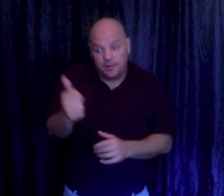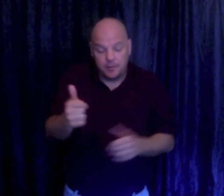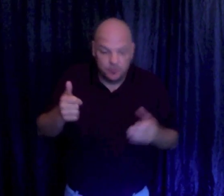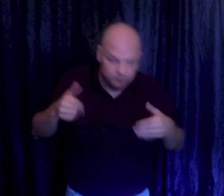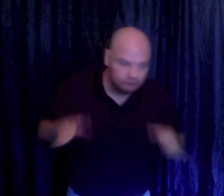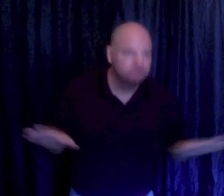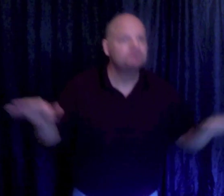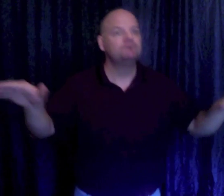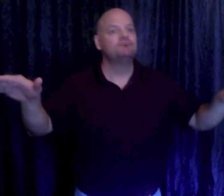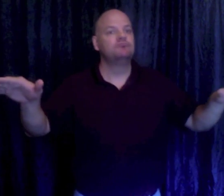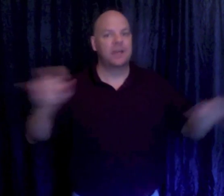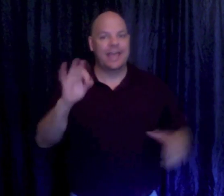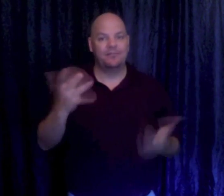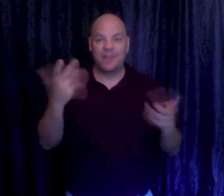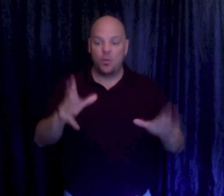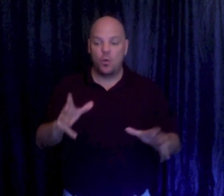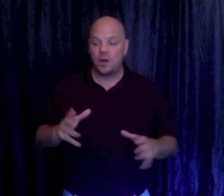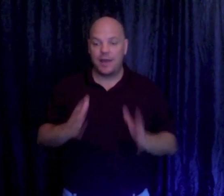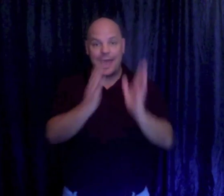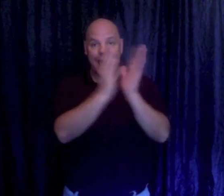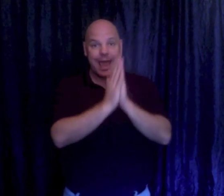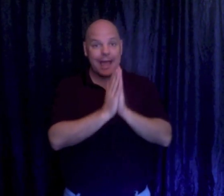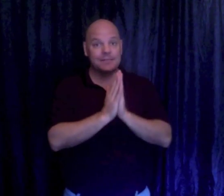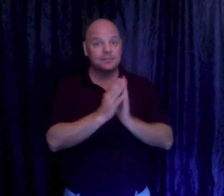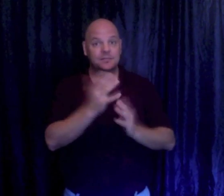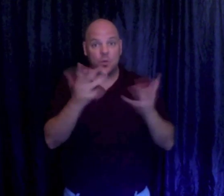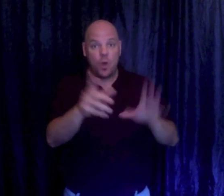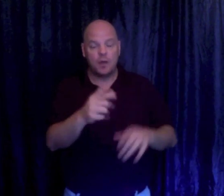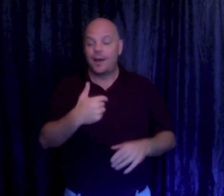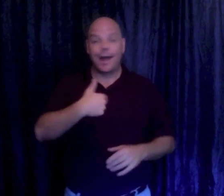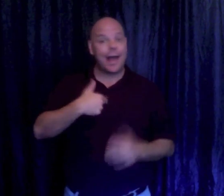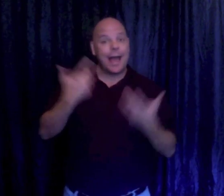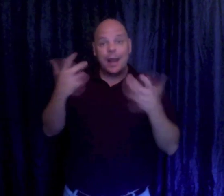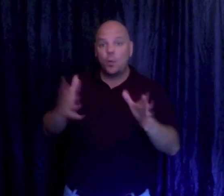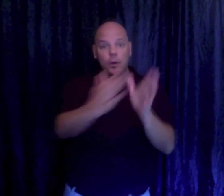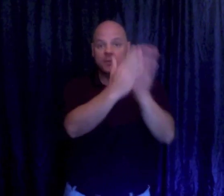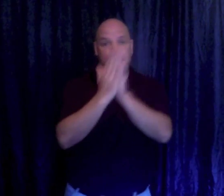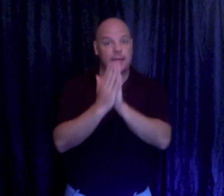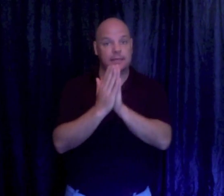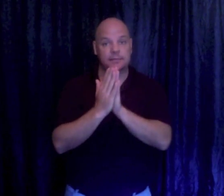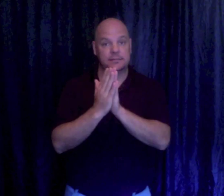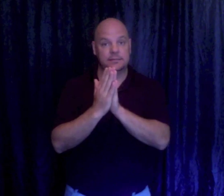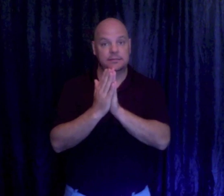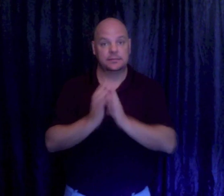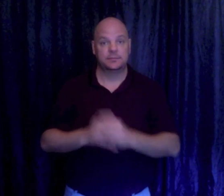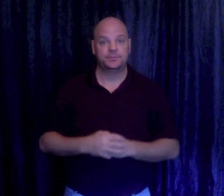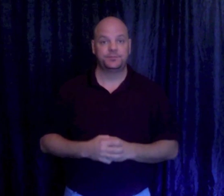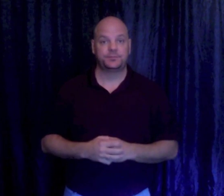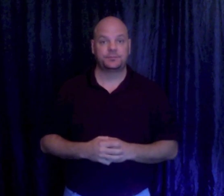want to ask the teacher, I don't want to demand, which is exactly right.